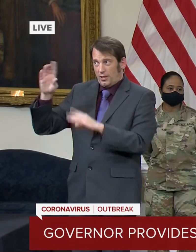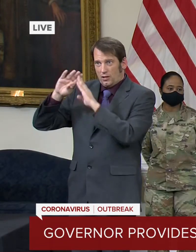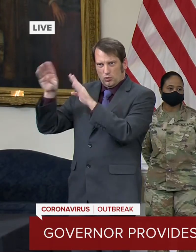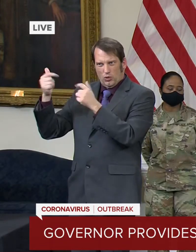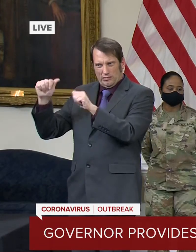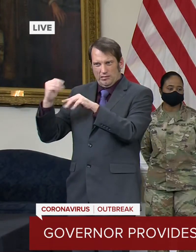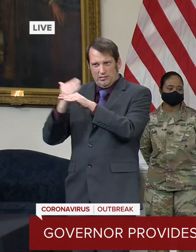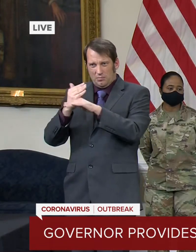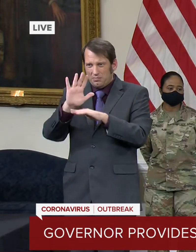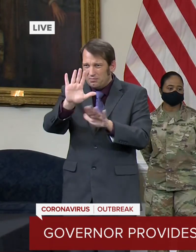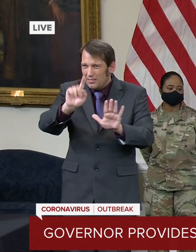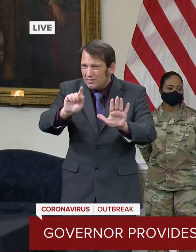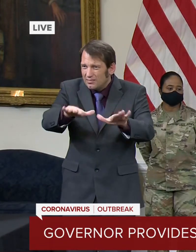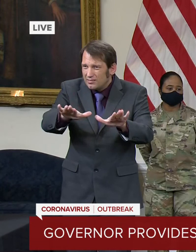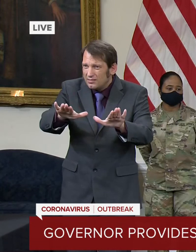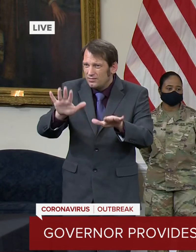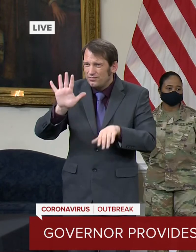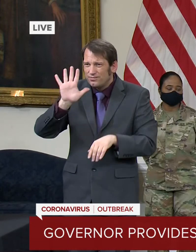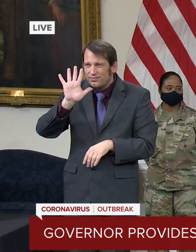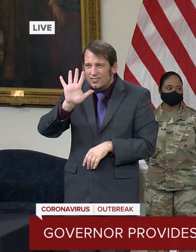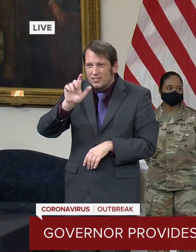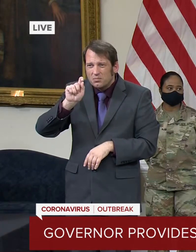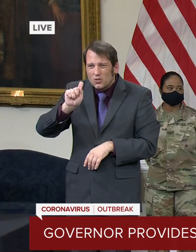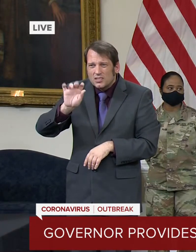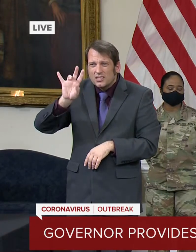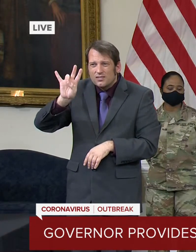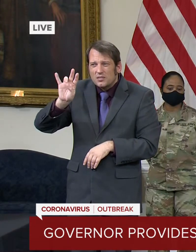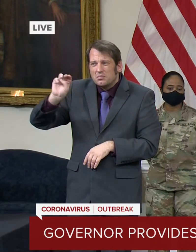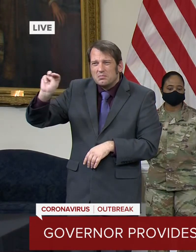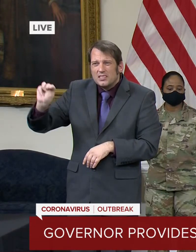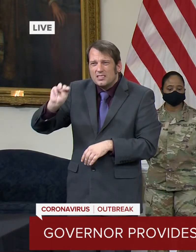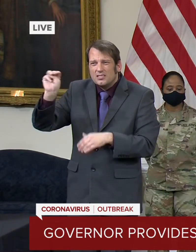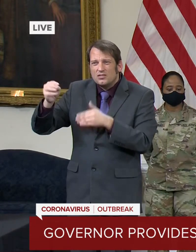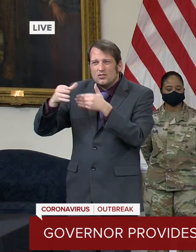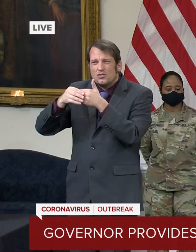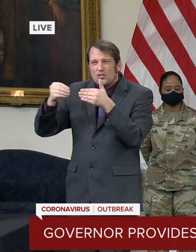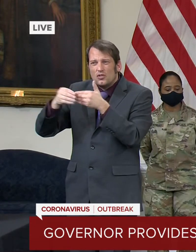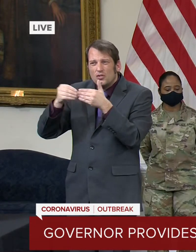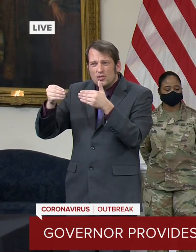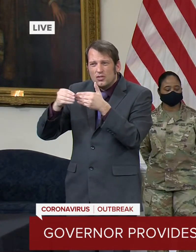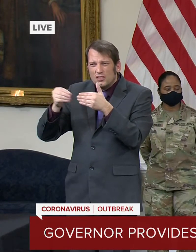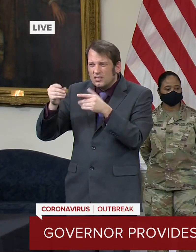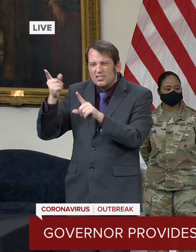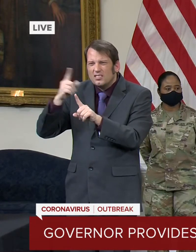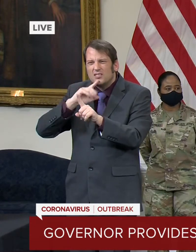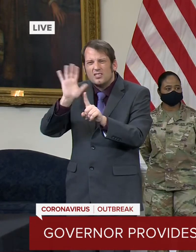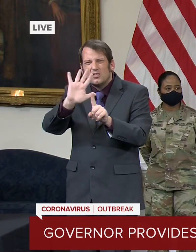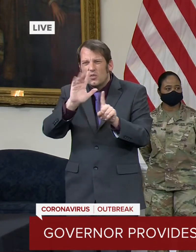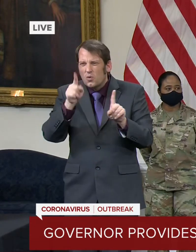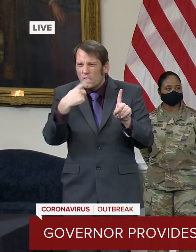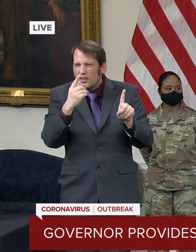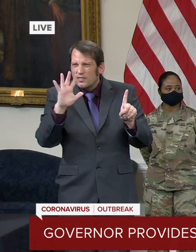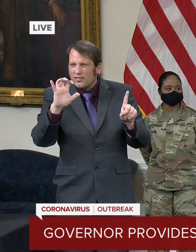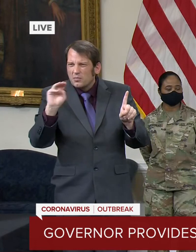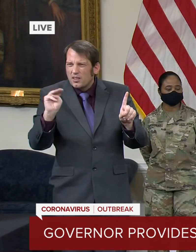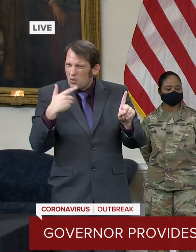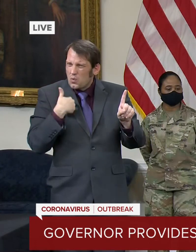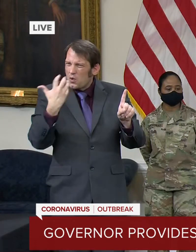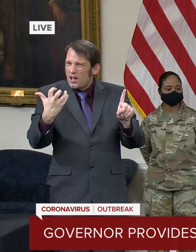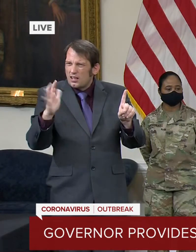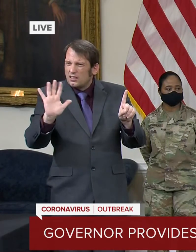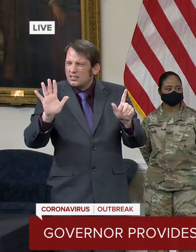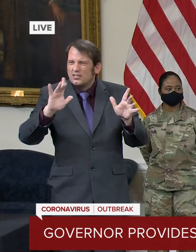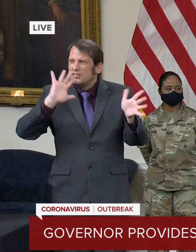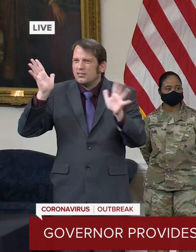million out of a $1.7 billion tax and spending relief package. They ought to just do that with separate legislation, as it was yesterday,